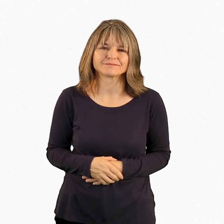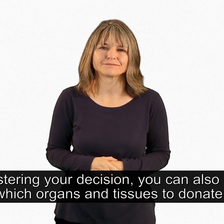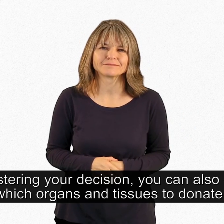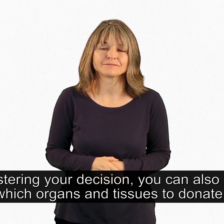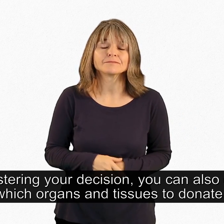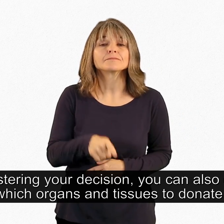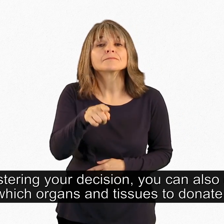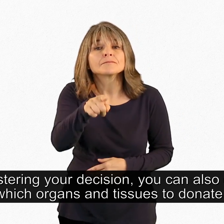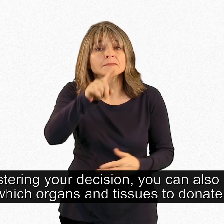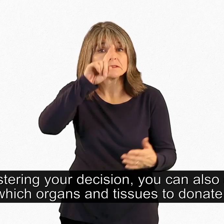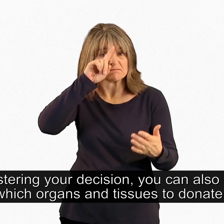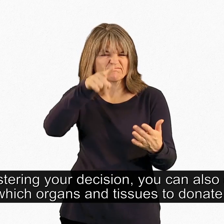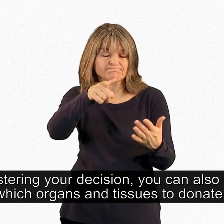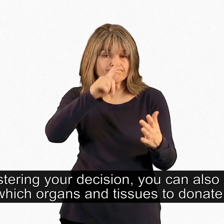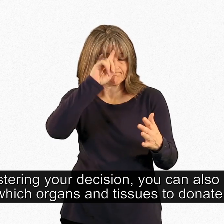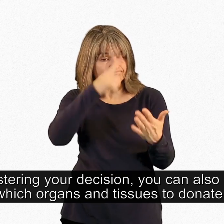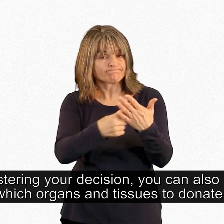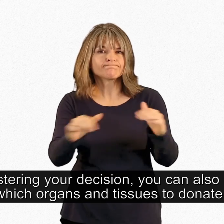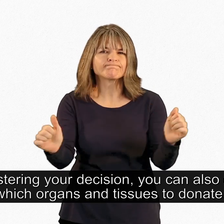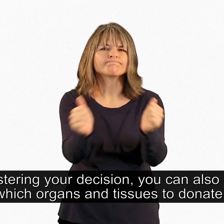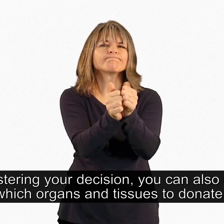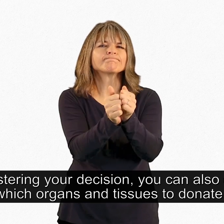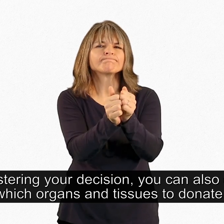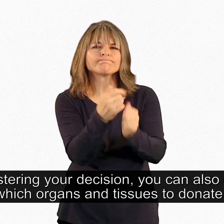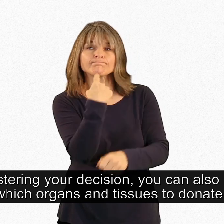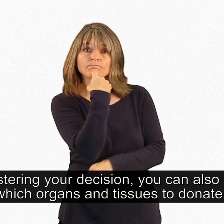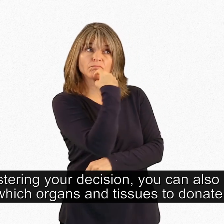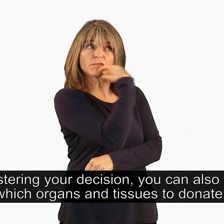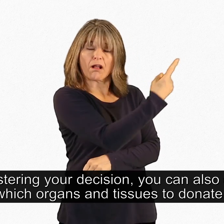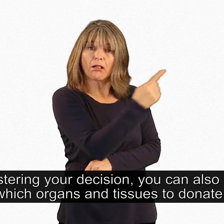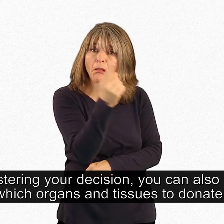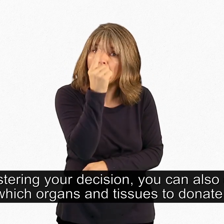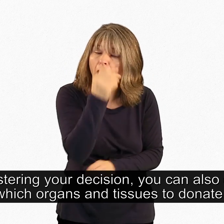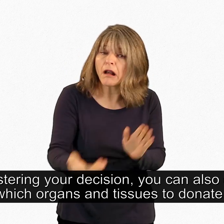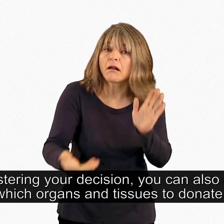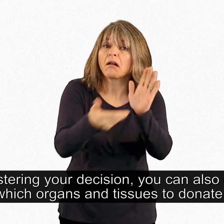By registering your decision, you can also choose which organs and tissues to donate